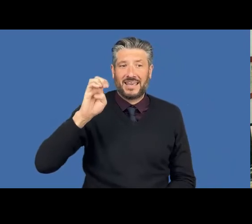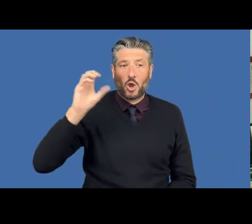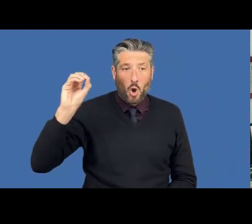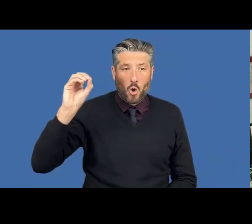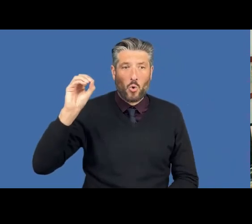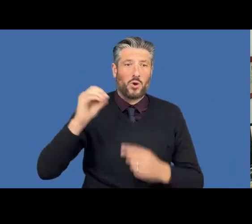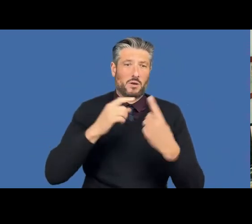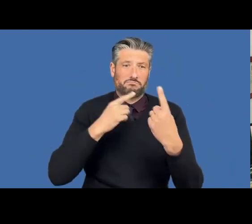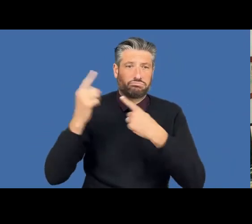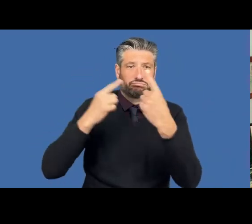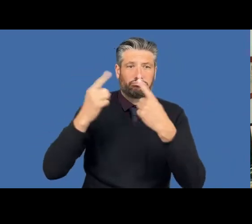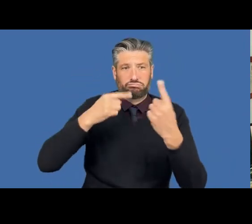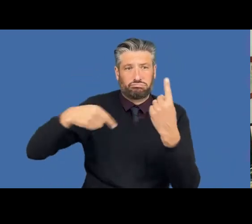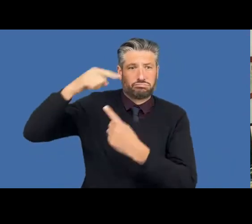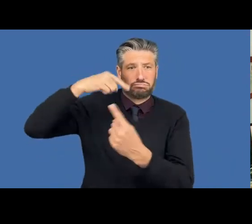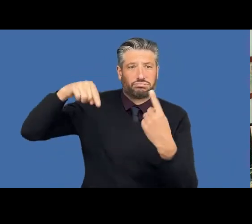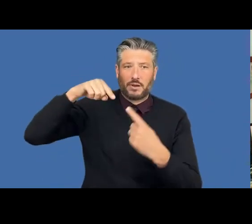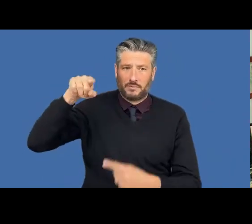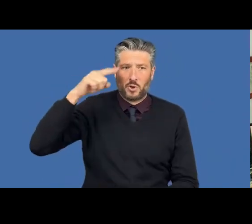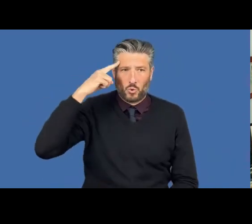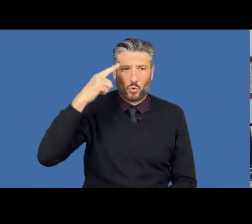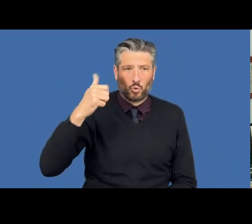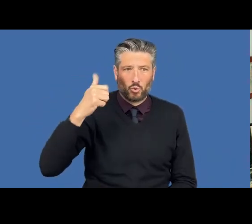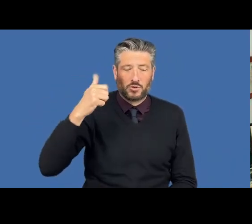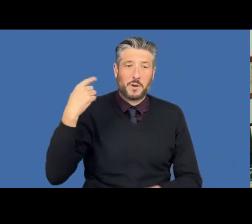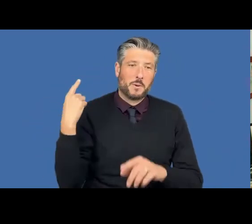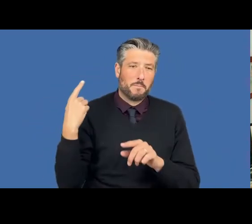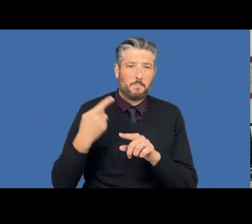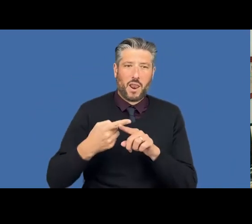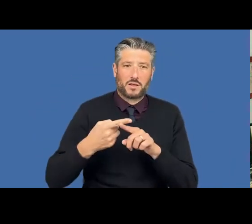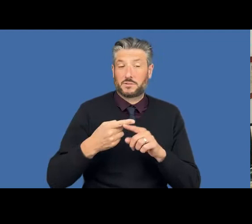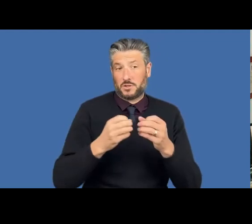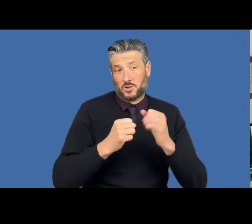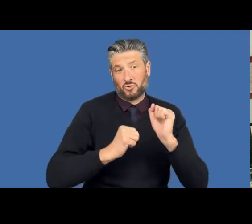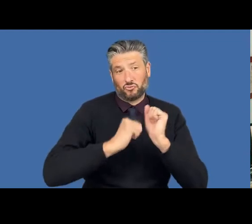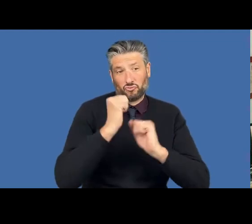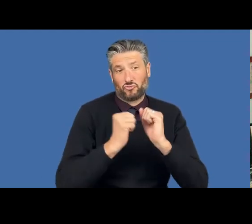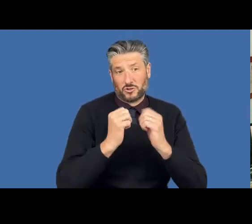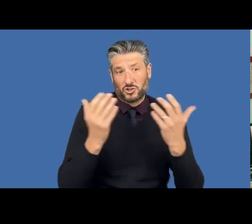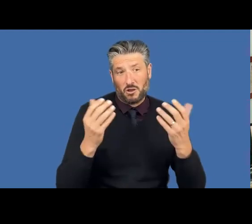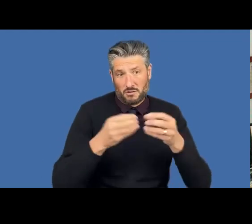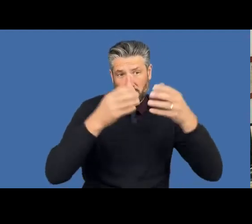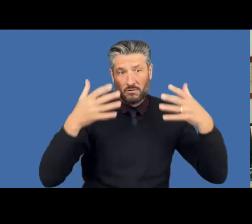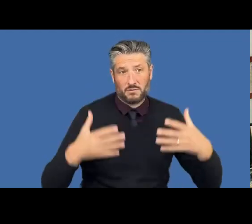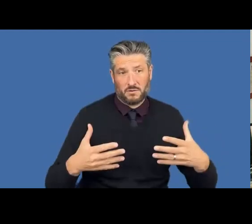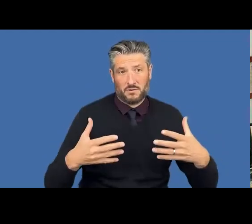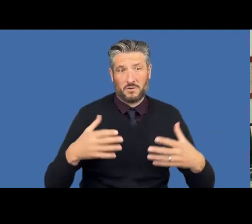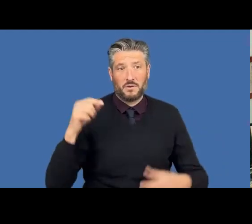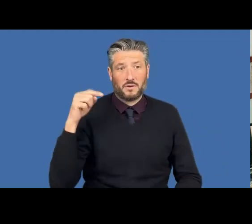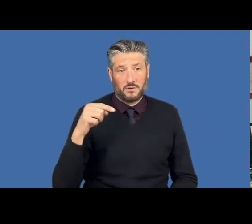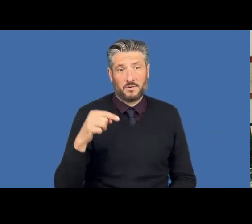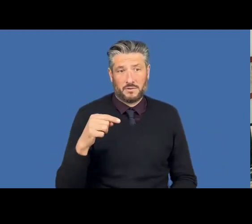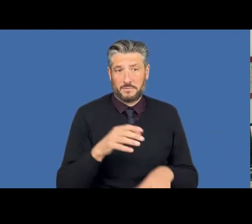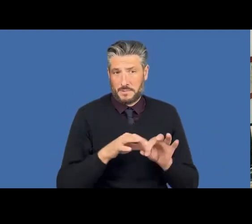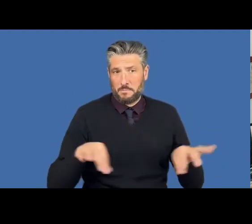is helpful too. And then giving it some kind of structure and framework, because that's a challenge in an organization of